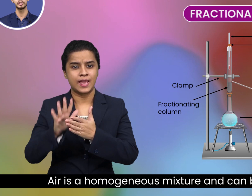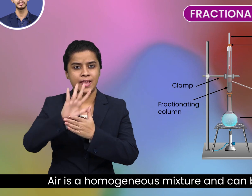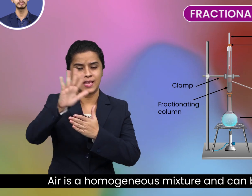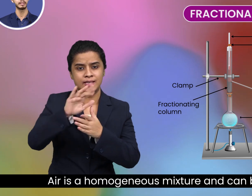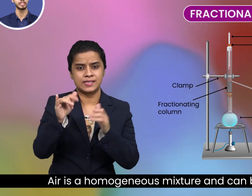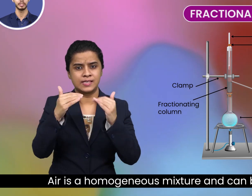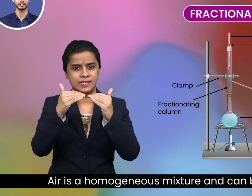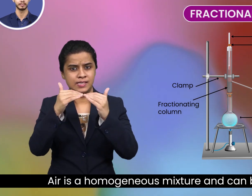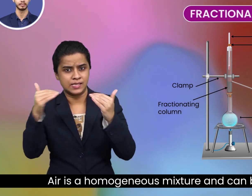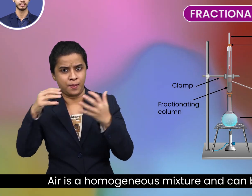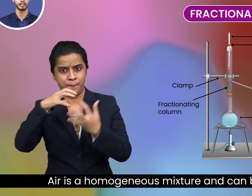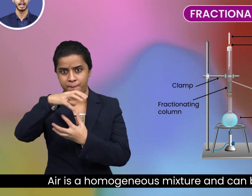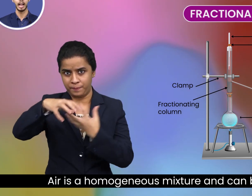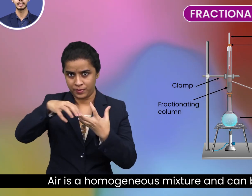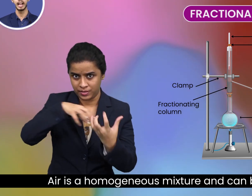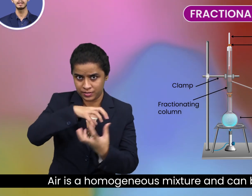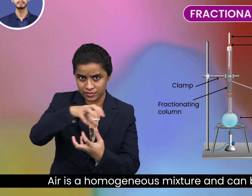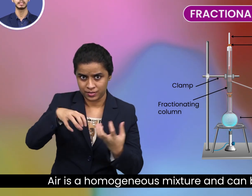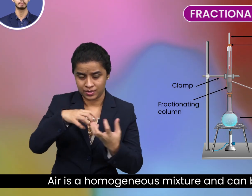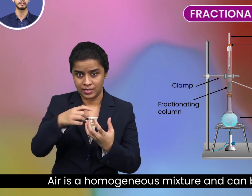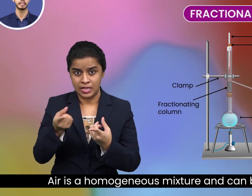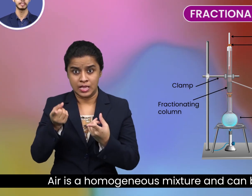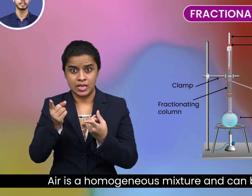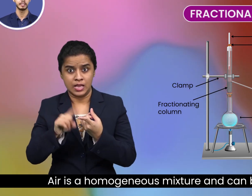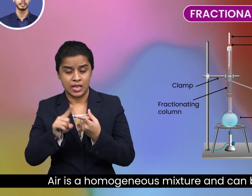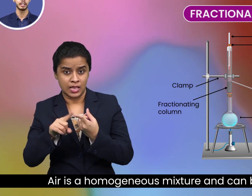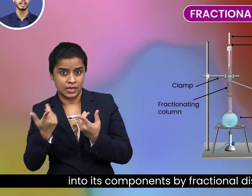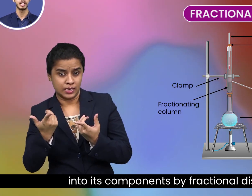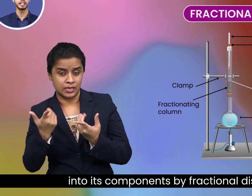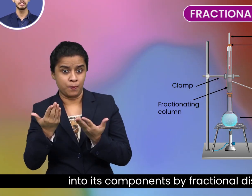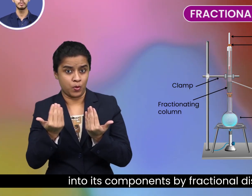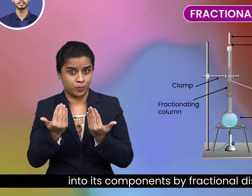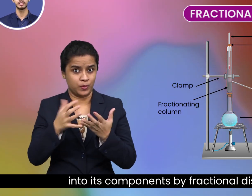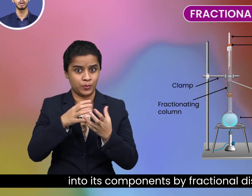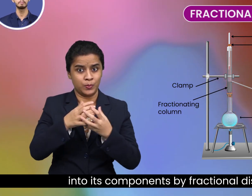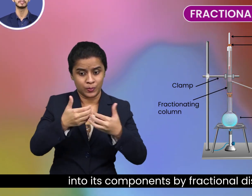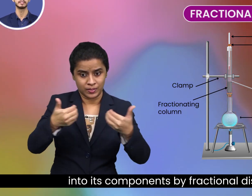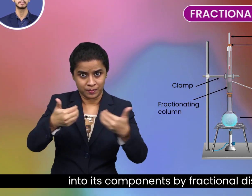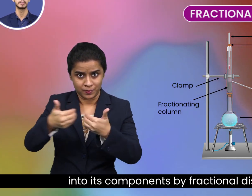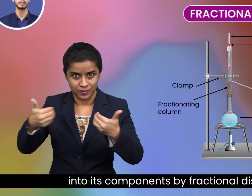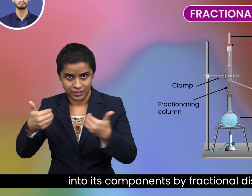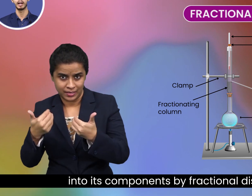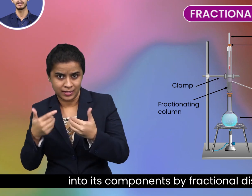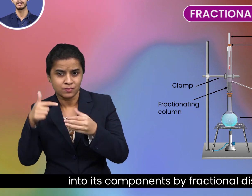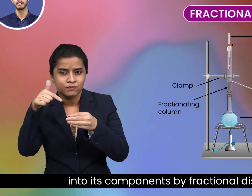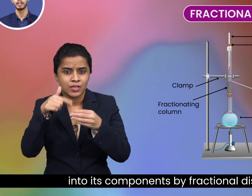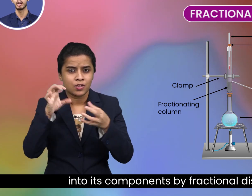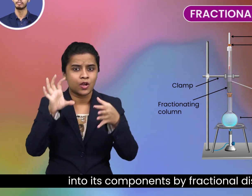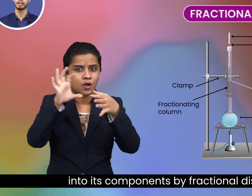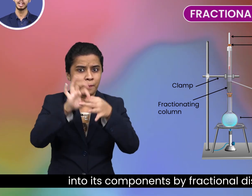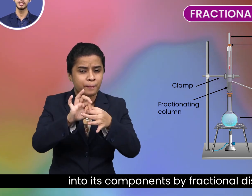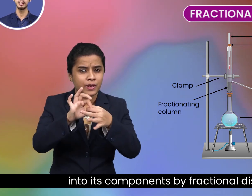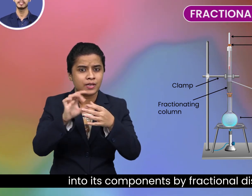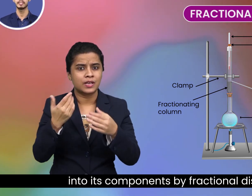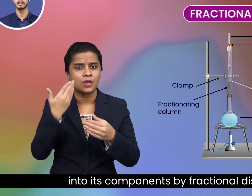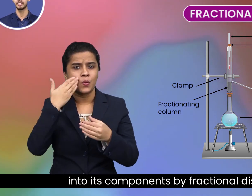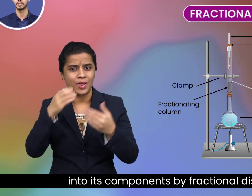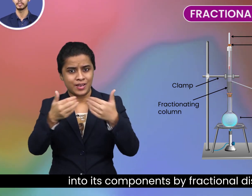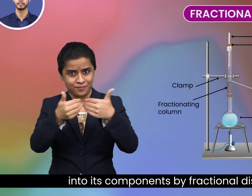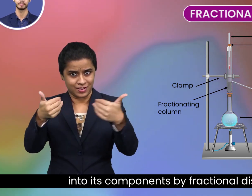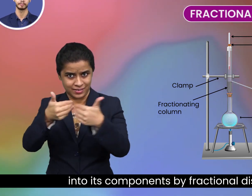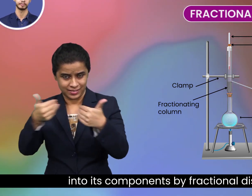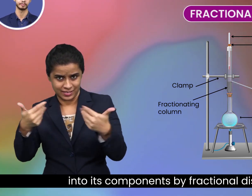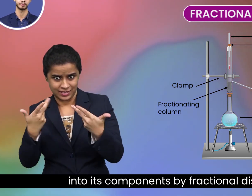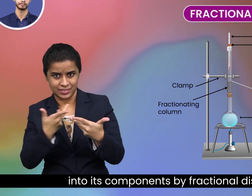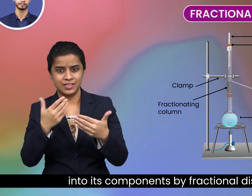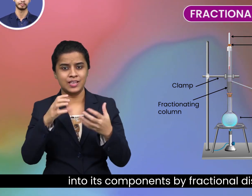a homogeneous mixture and can be separated into its components by fractional distillation.